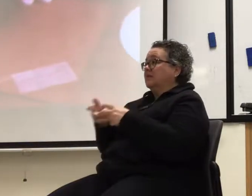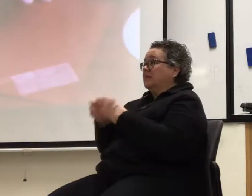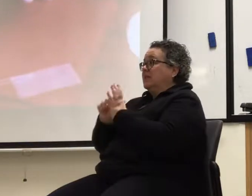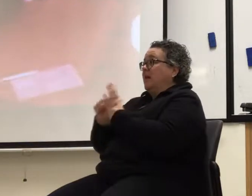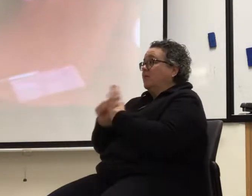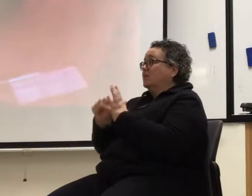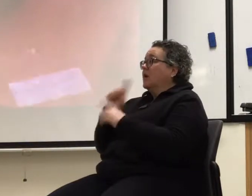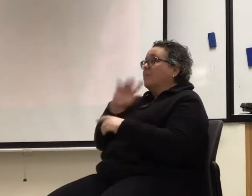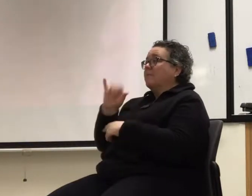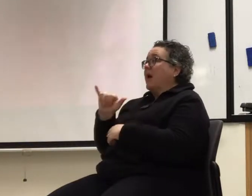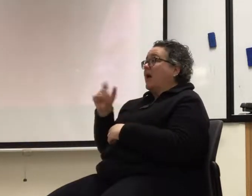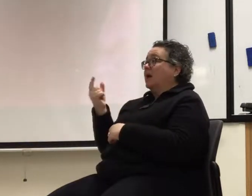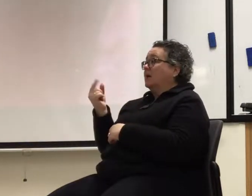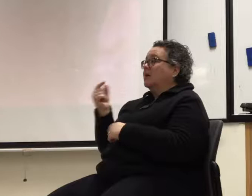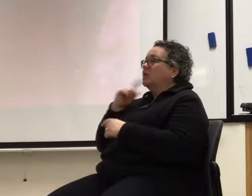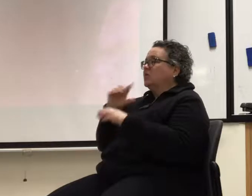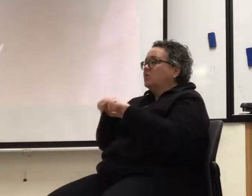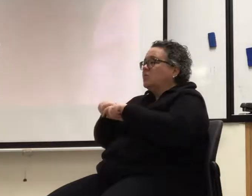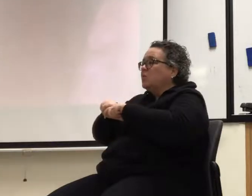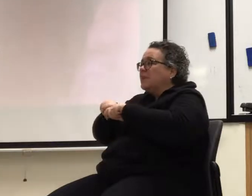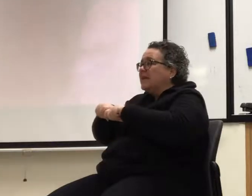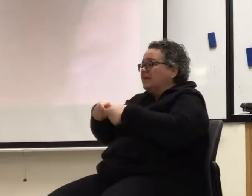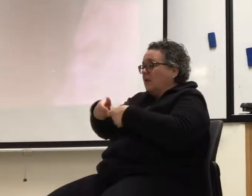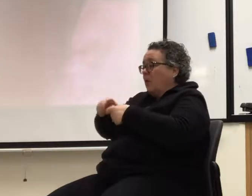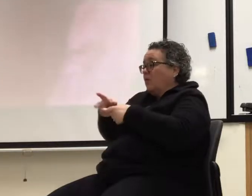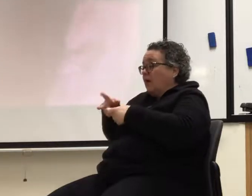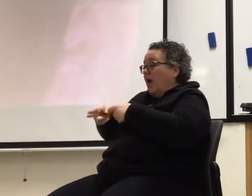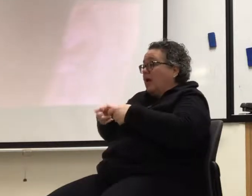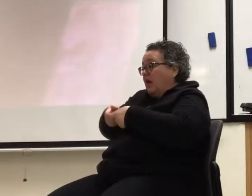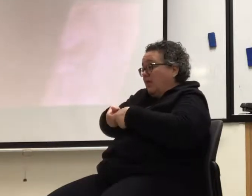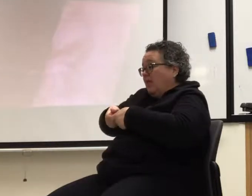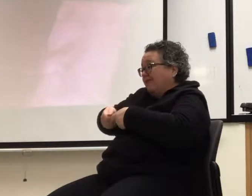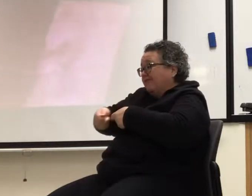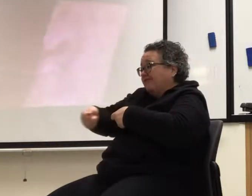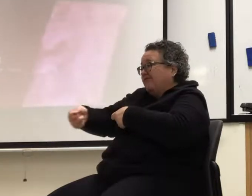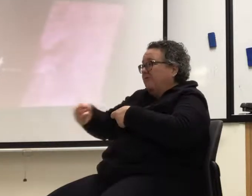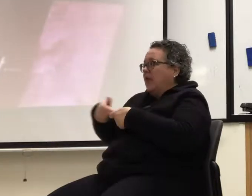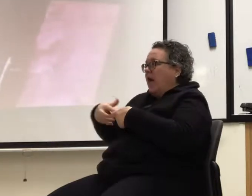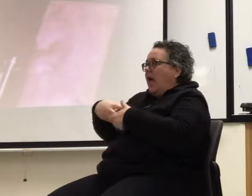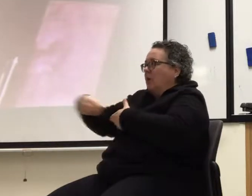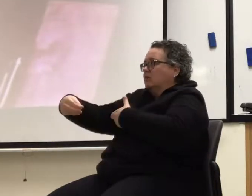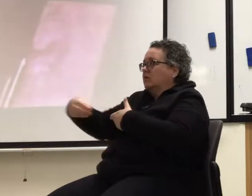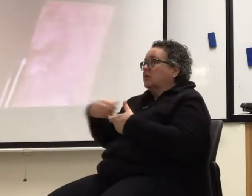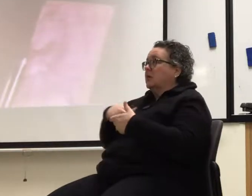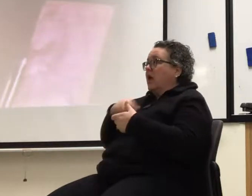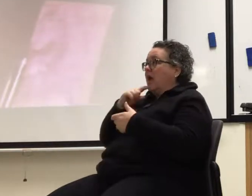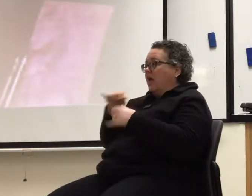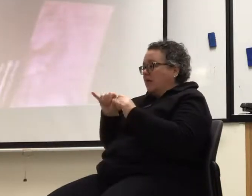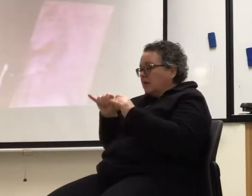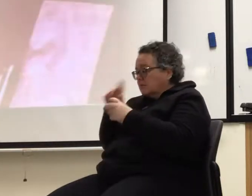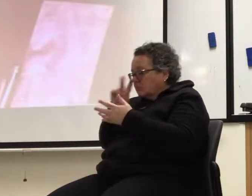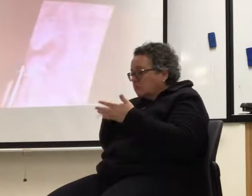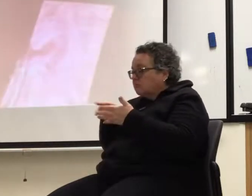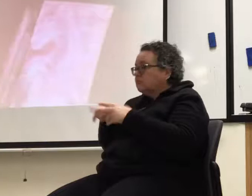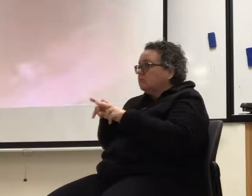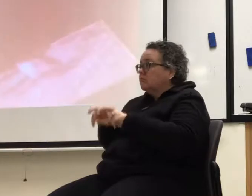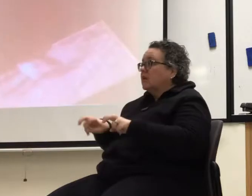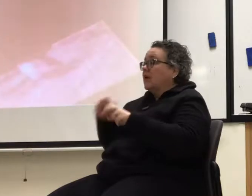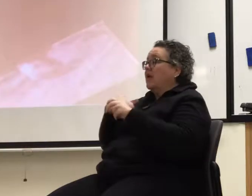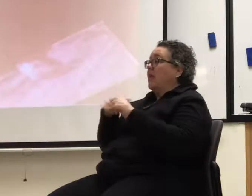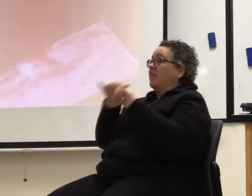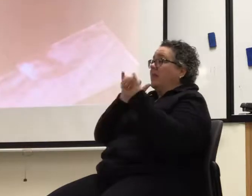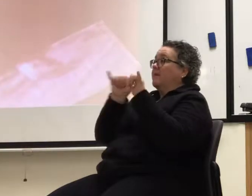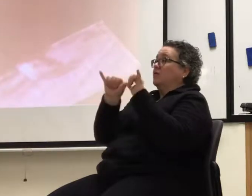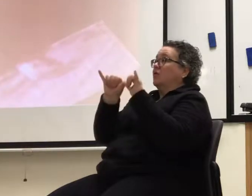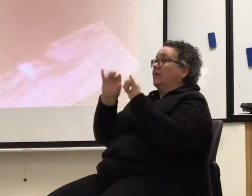simply by squeezing the cytoplasm out of the cut end. Later workers made precise measurements of the electrolytes and found